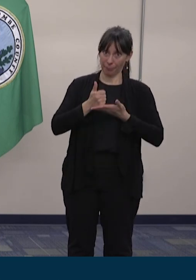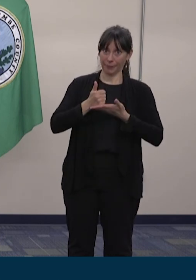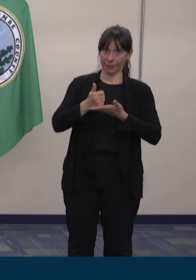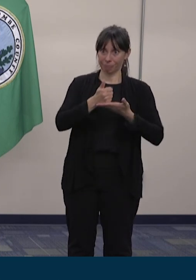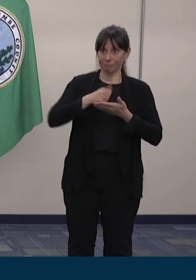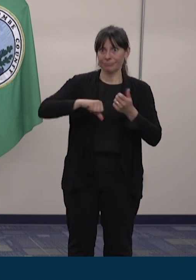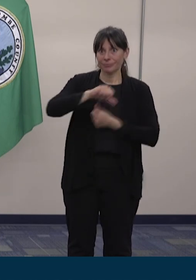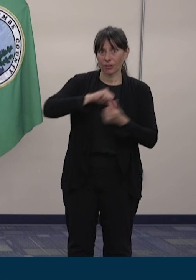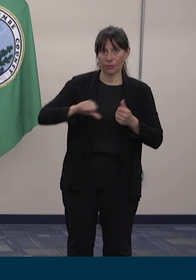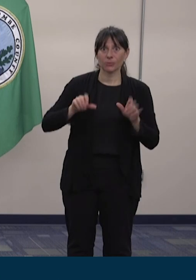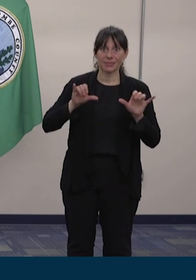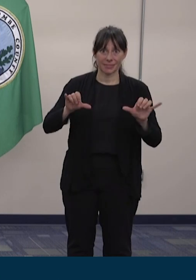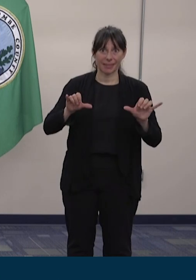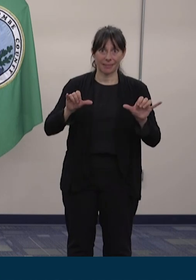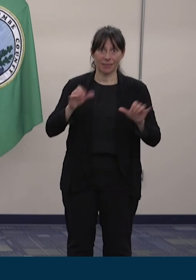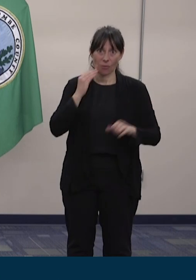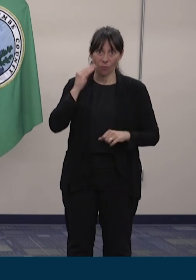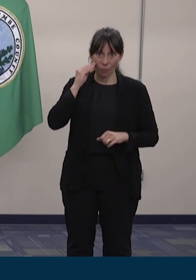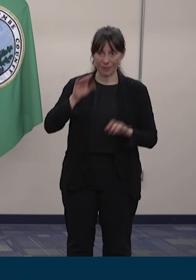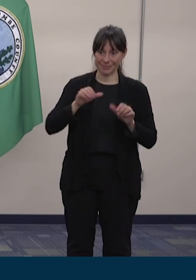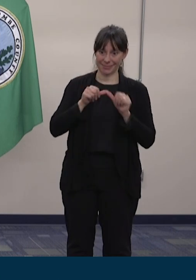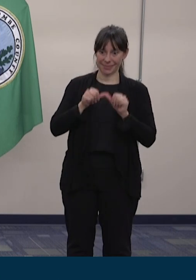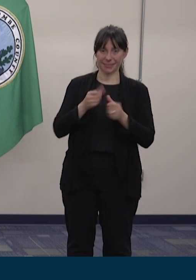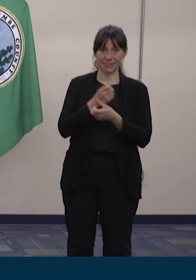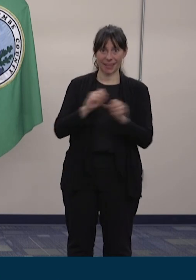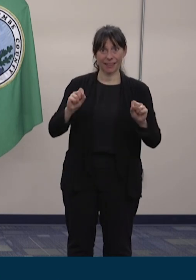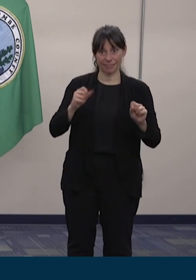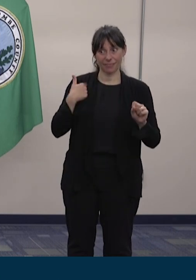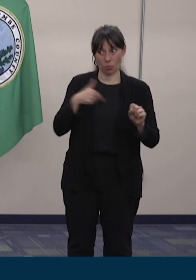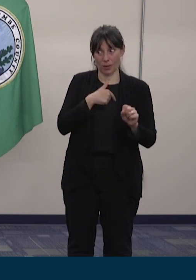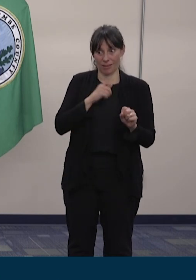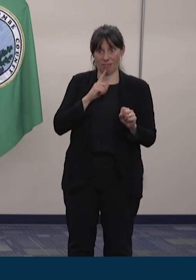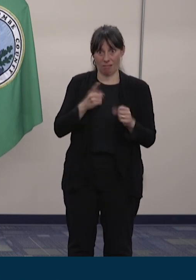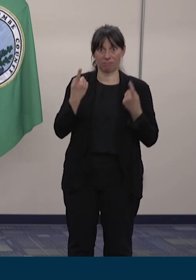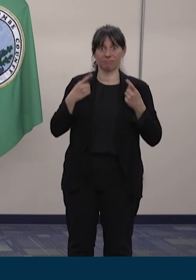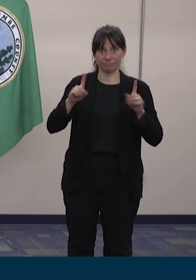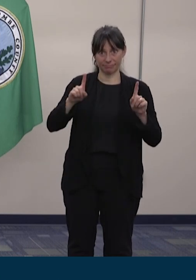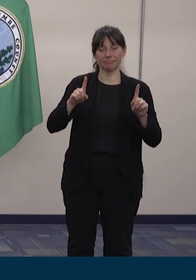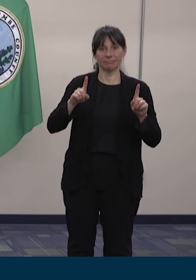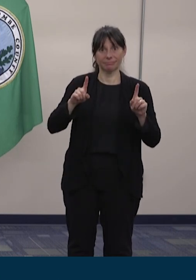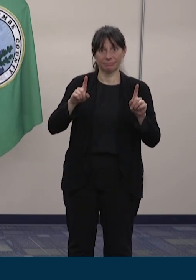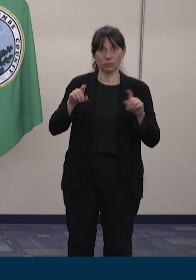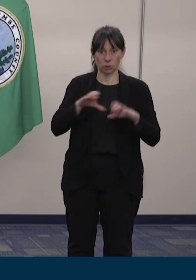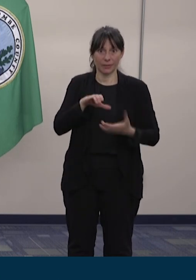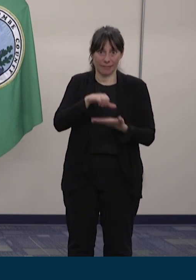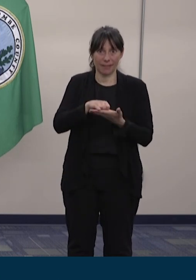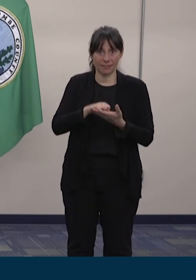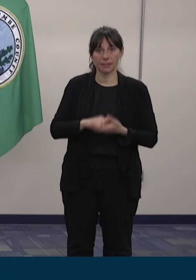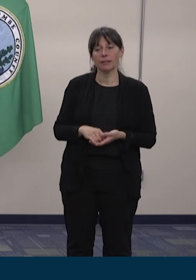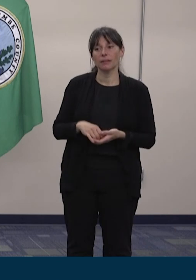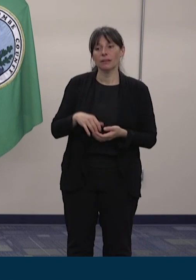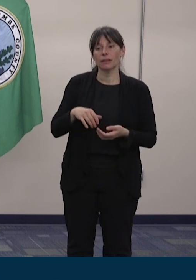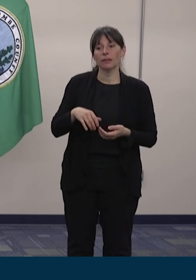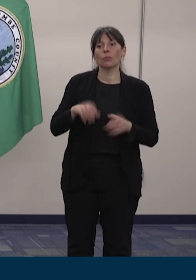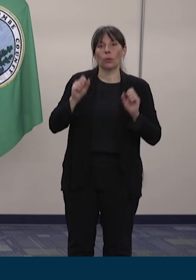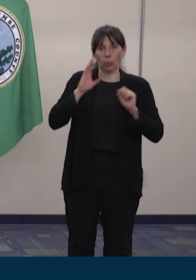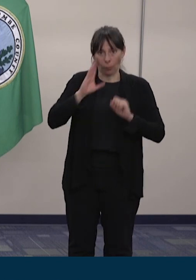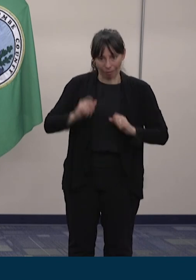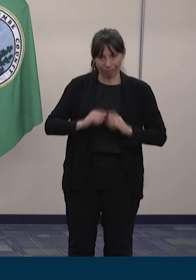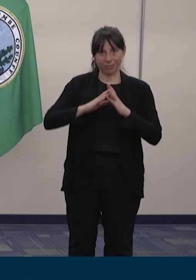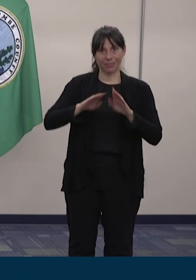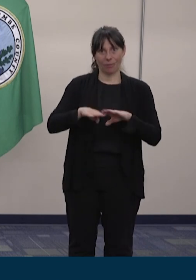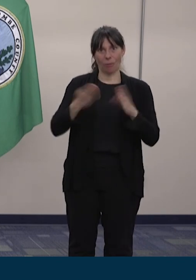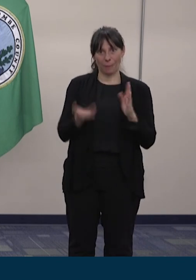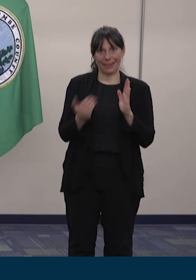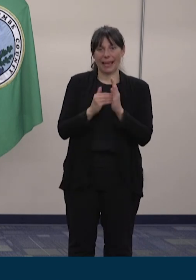to vidas. work together, we will be Queremos able to continuar bring our community trabajando back in a juntos careful and y responsible poder way. hacer una The reapertura county also del appreciates the condado en una cooperation